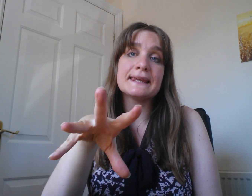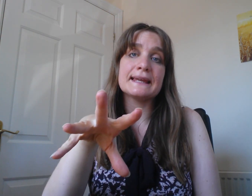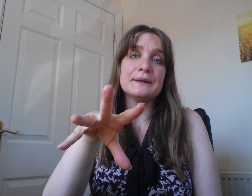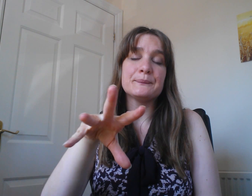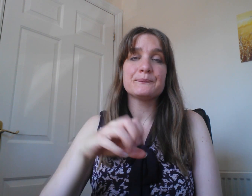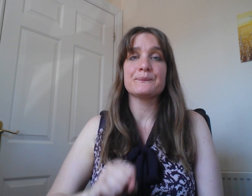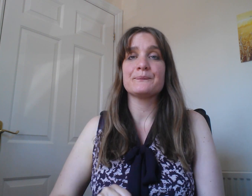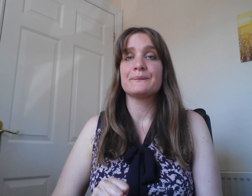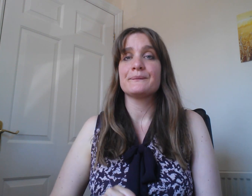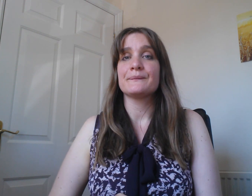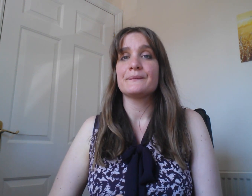cri.